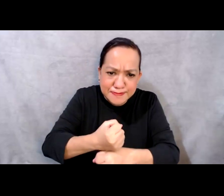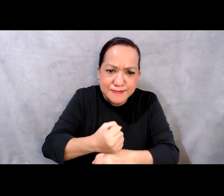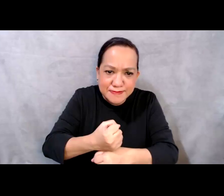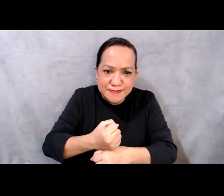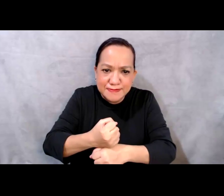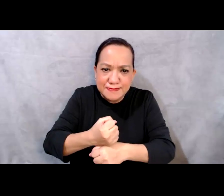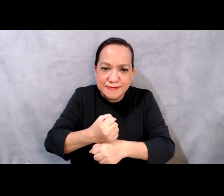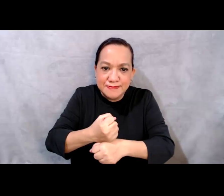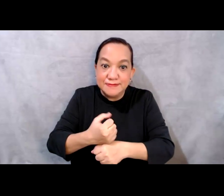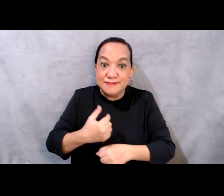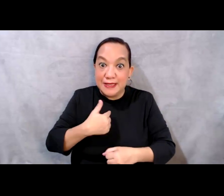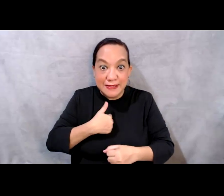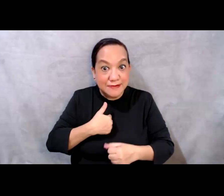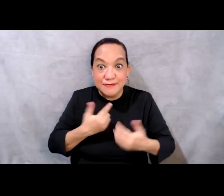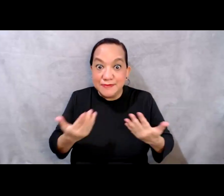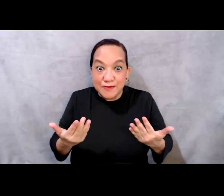Mondal in